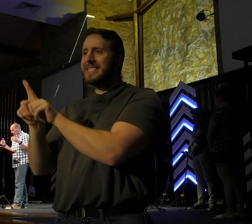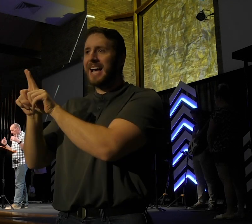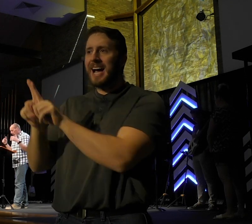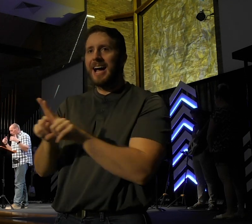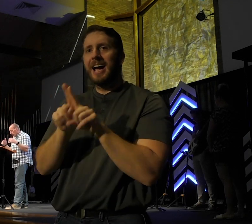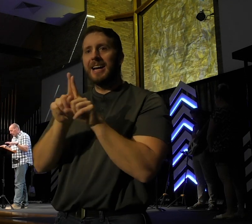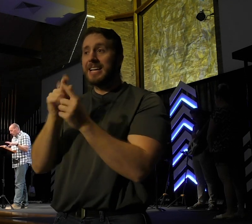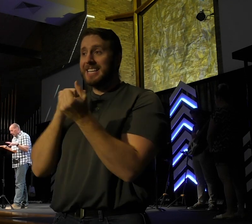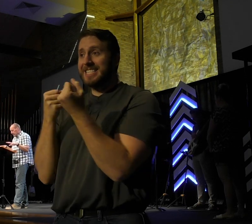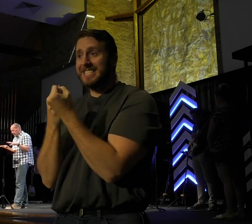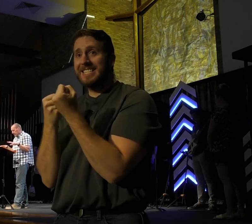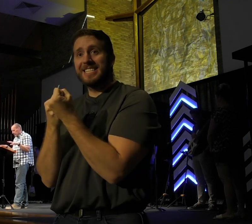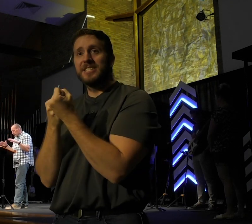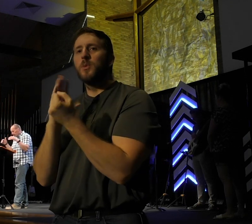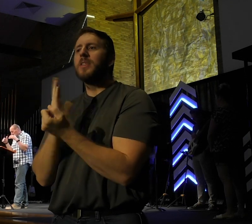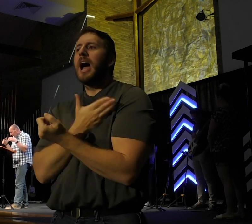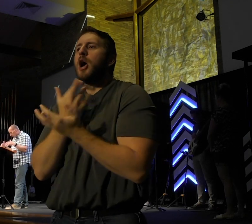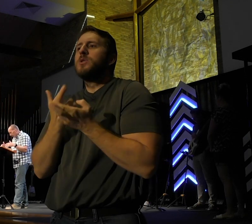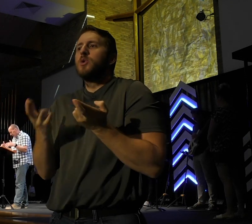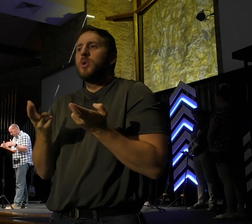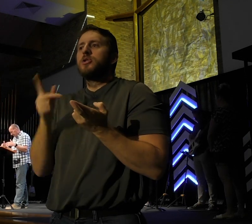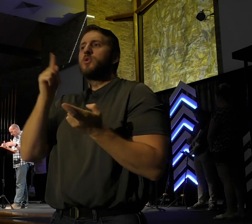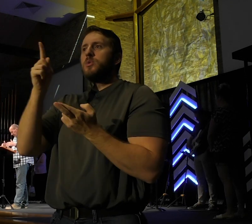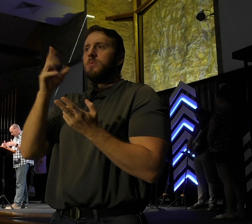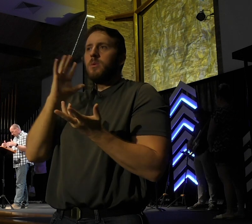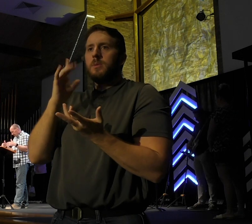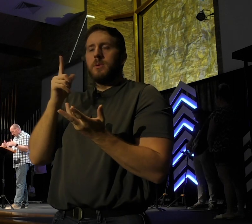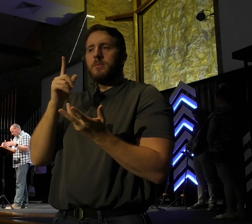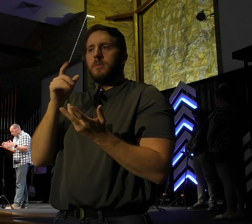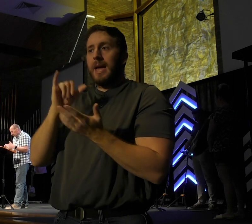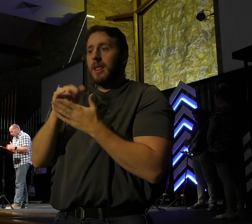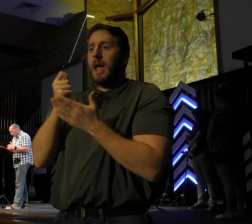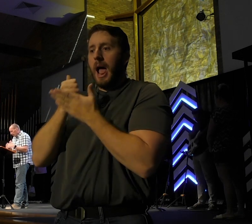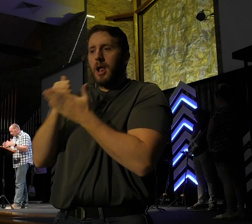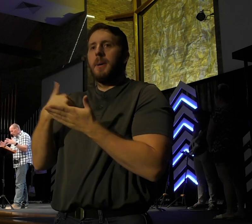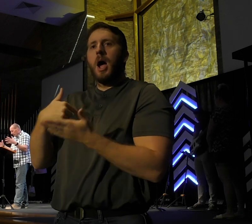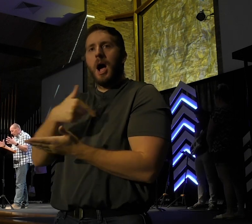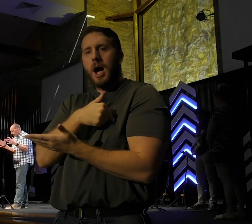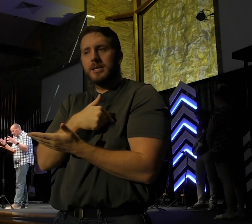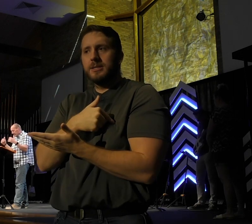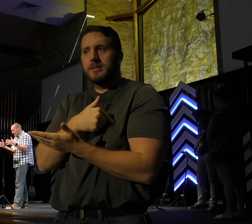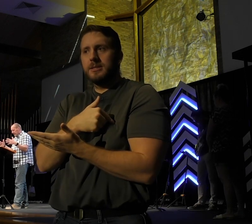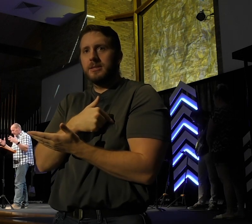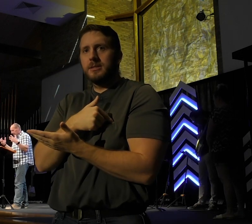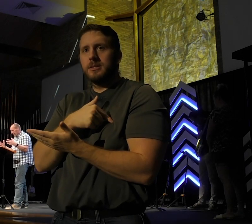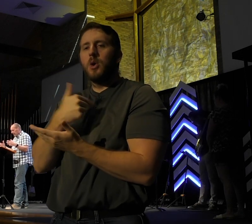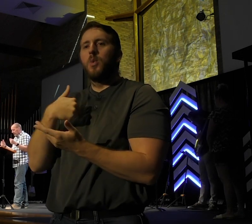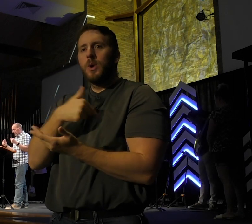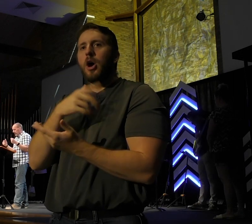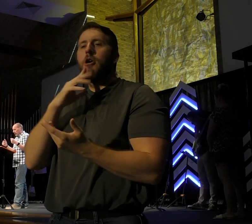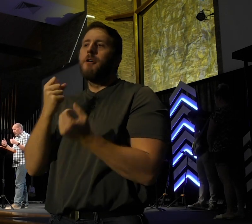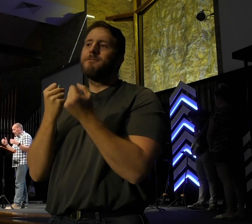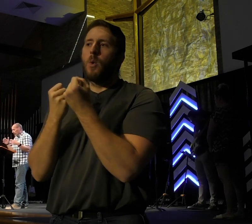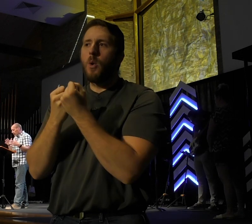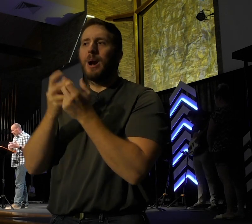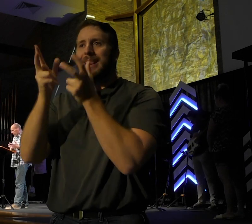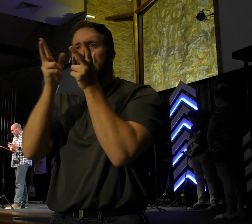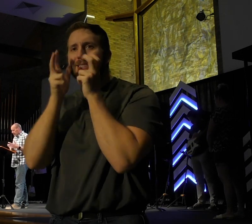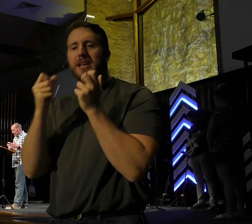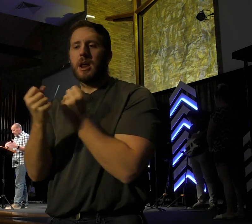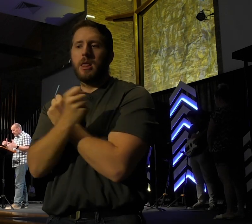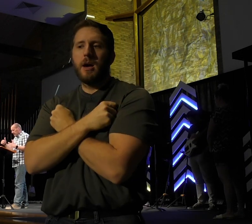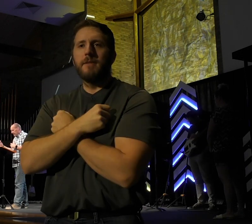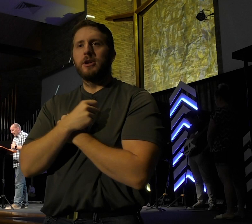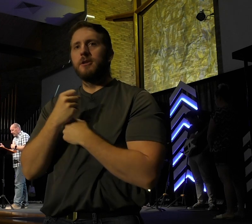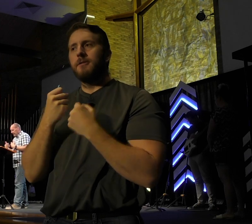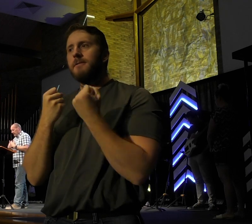assist them with our resources. Would you help us to show that we are for listening and loving? We are for